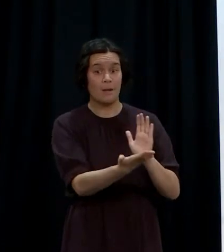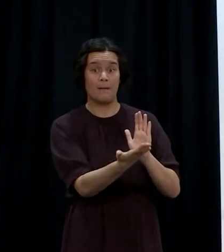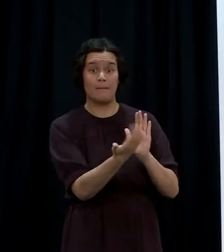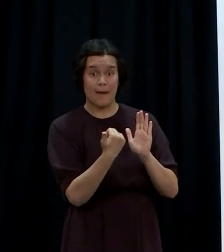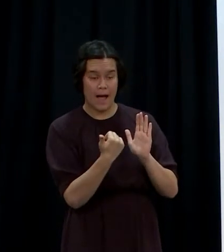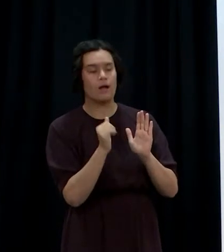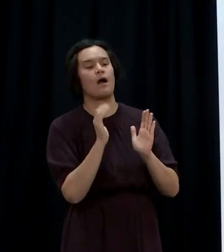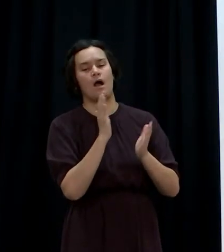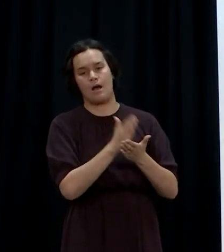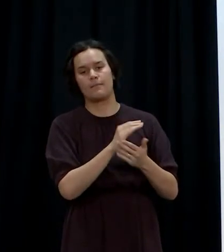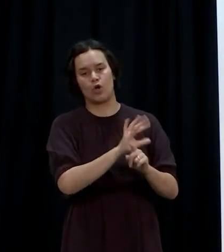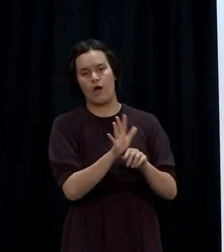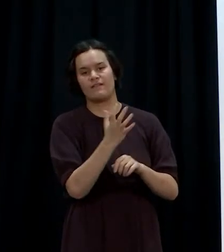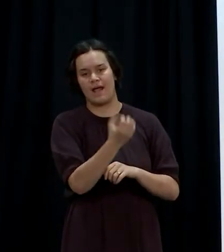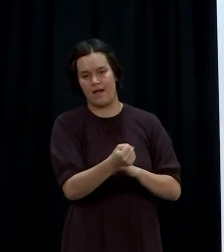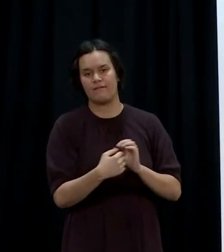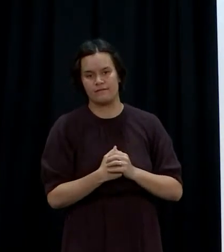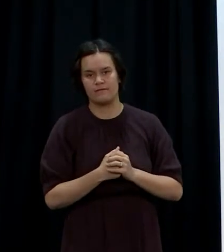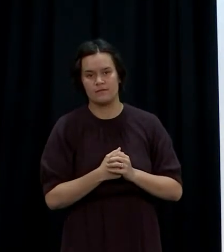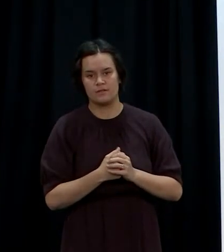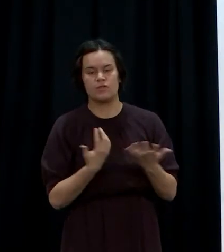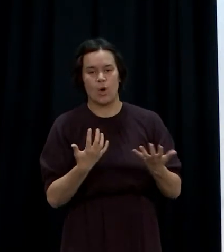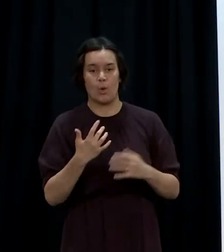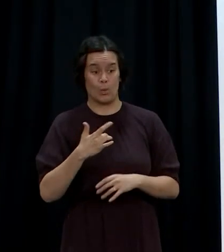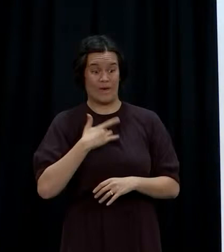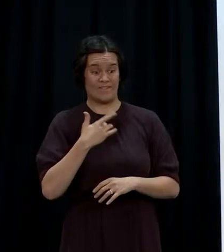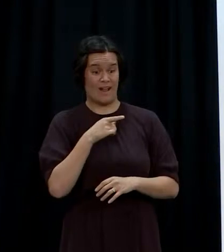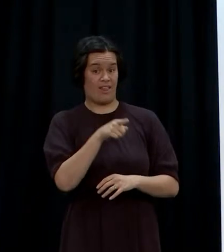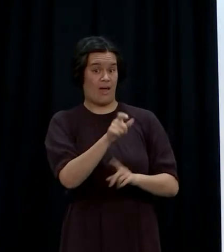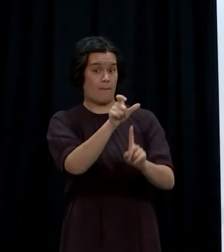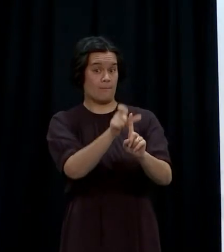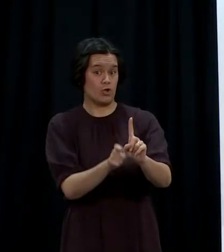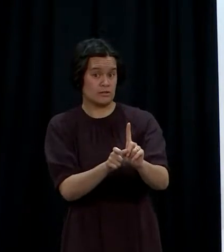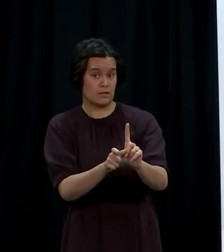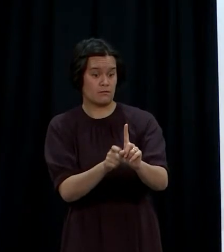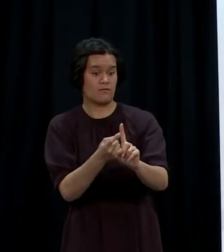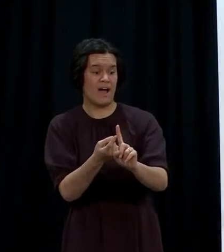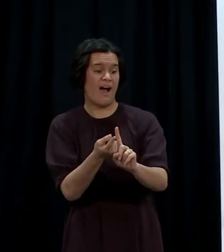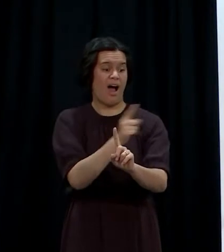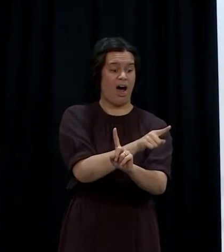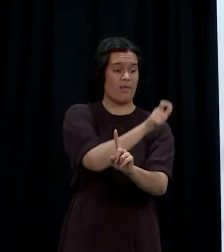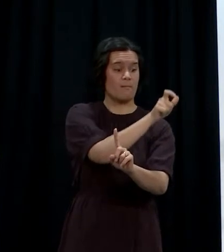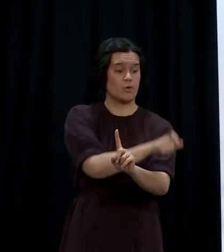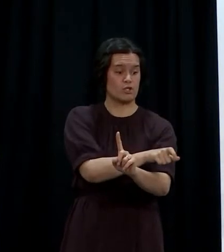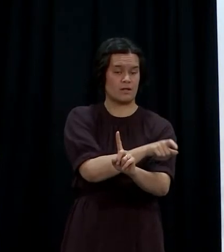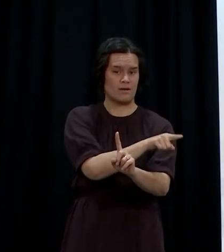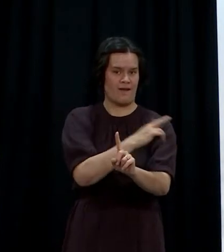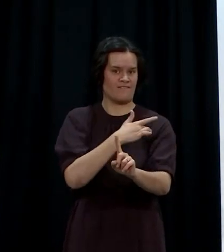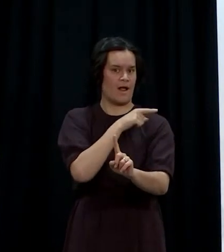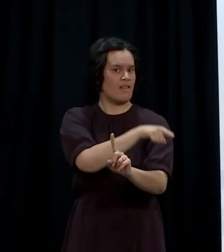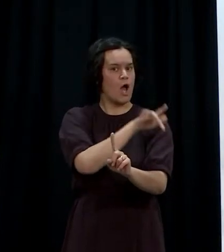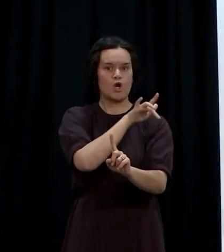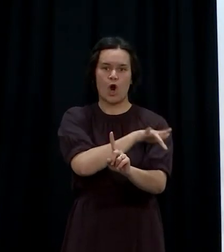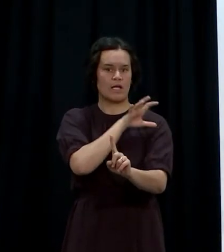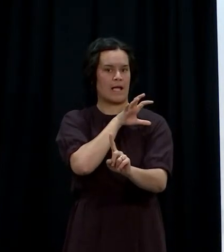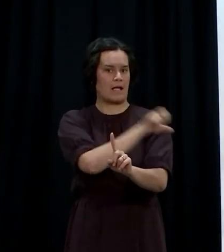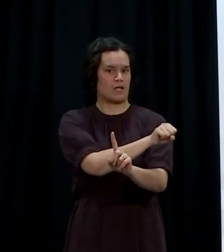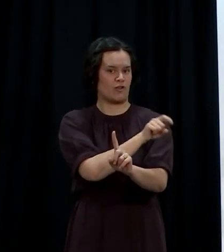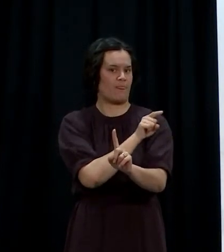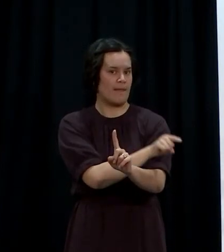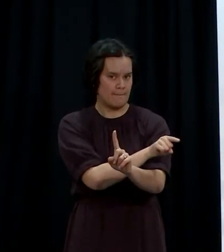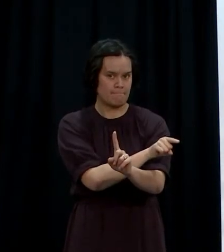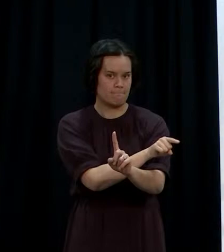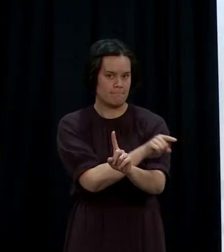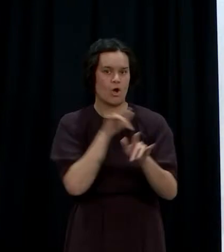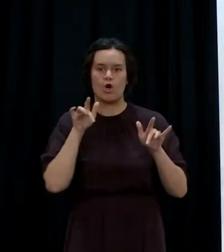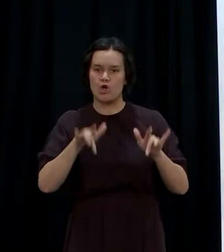genome sequence and the concern that there could be an intermediary case, the Auckland Regional Public Health has gone back 14 days